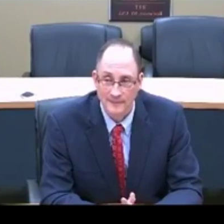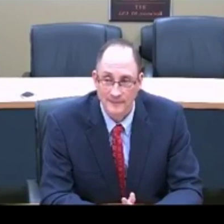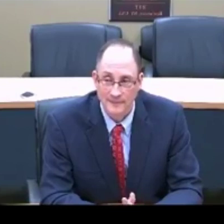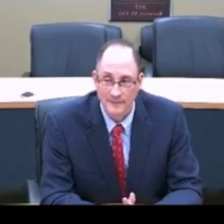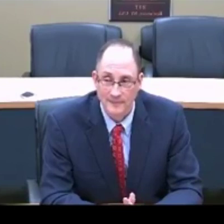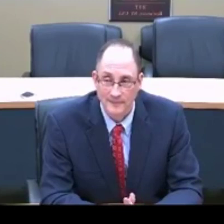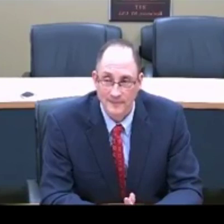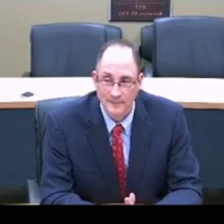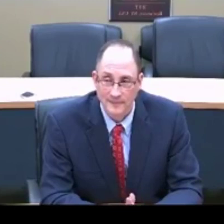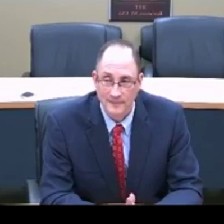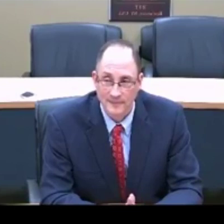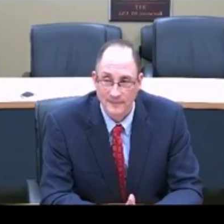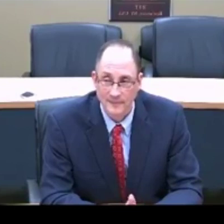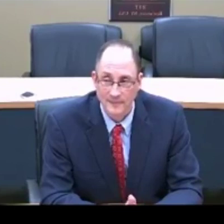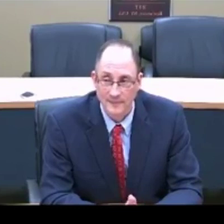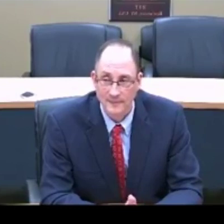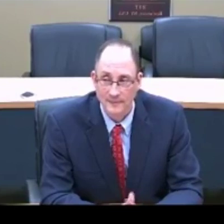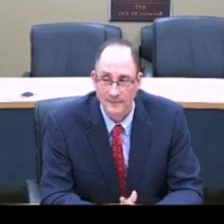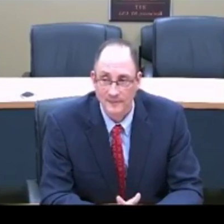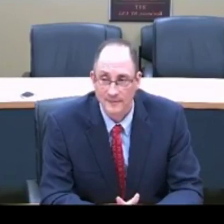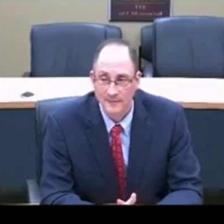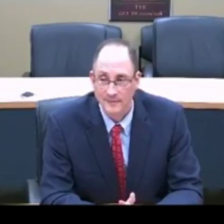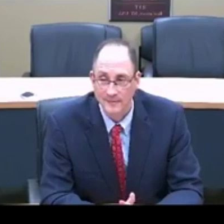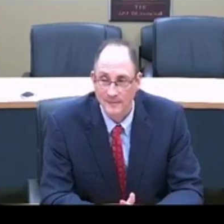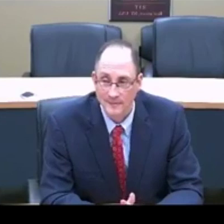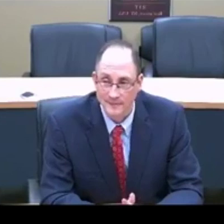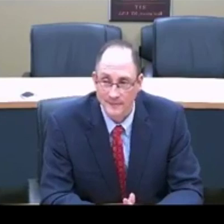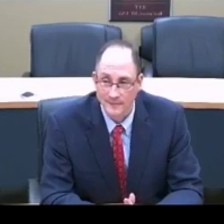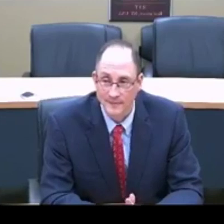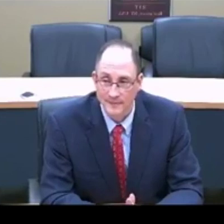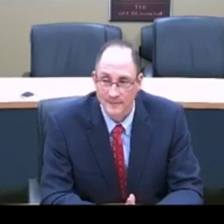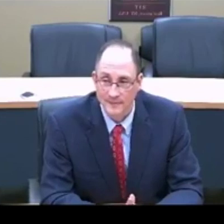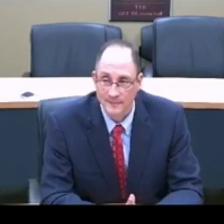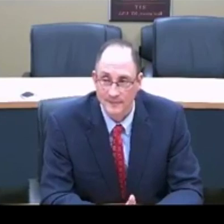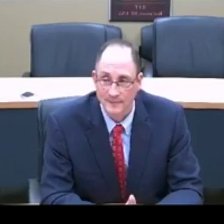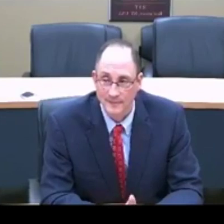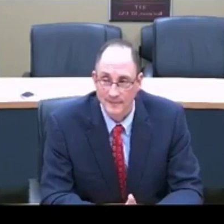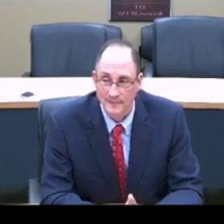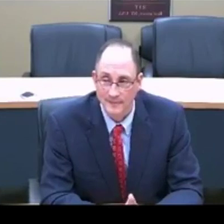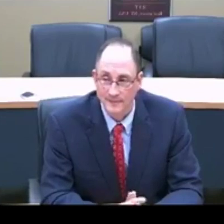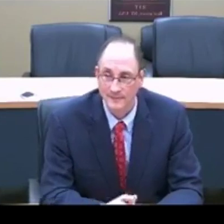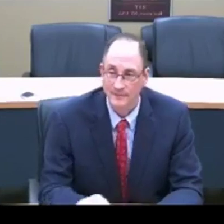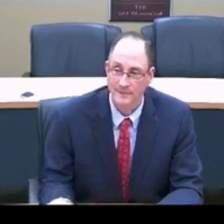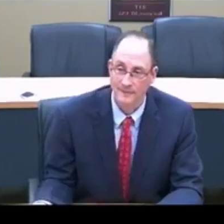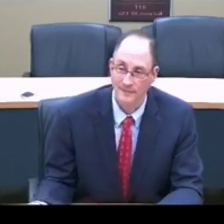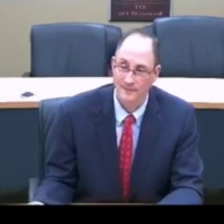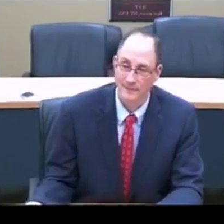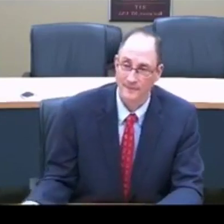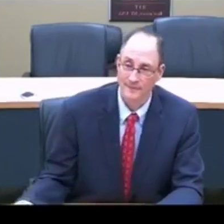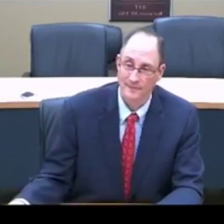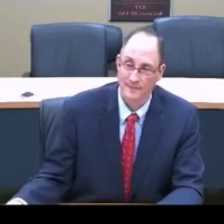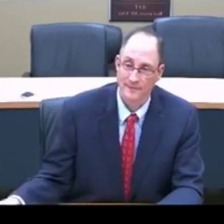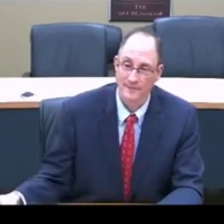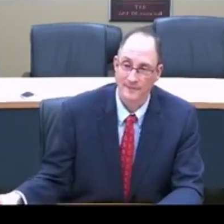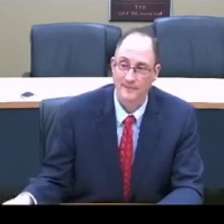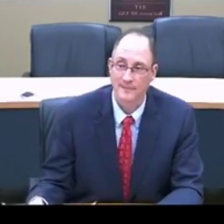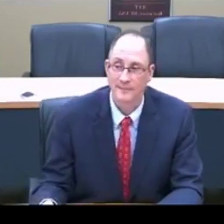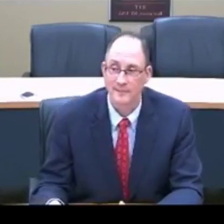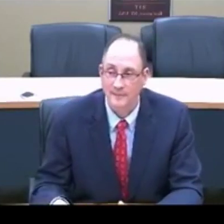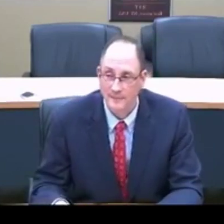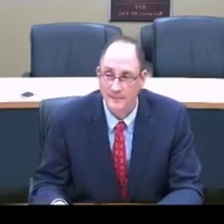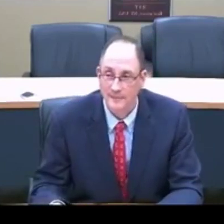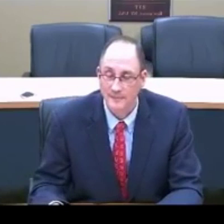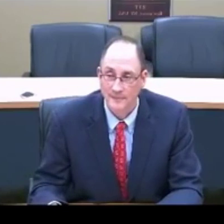do they get in touch with you, John? How do they find out about NTID? How do I know you're on social media? That's how we connected.